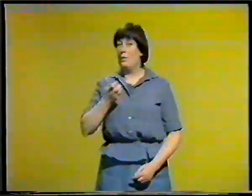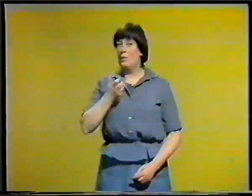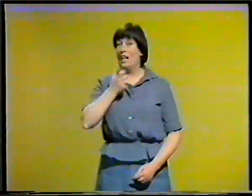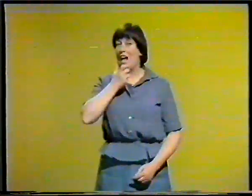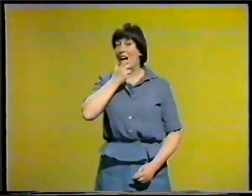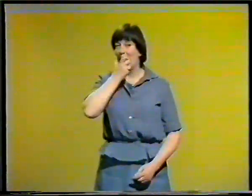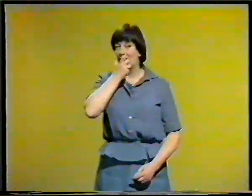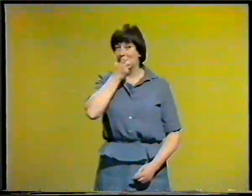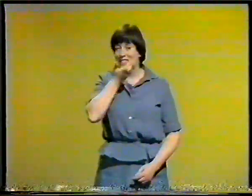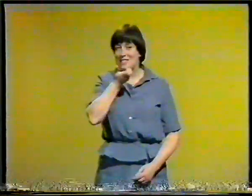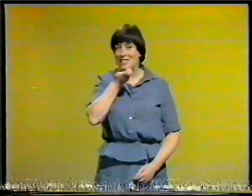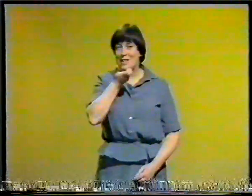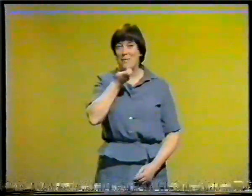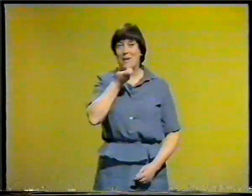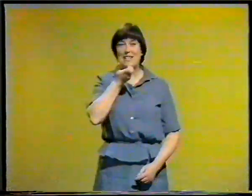Apple. Take a bite.